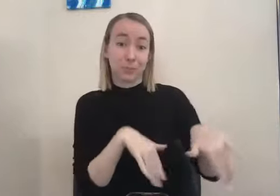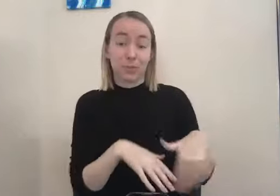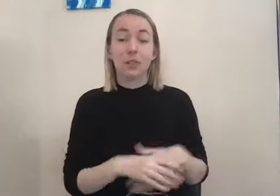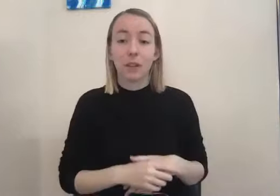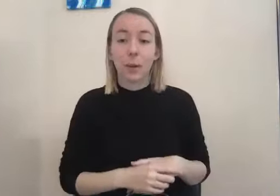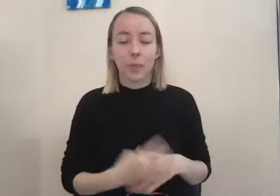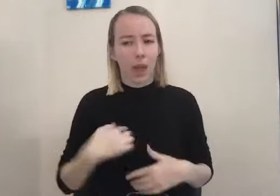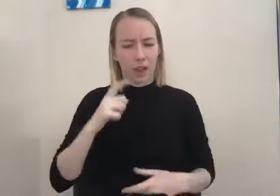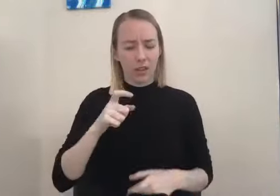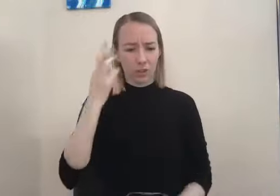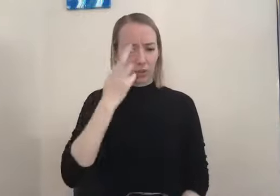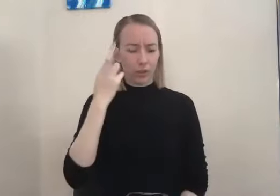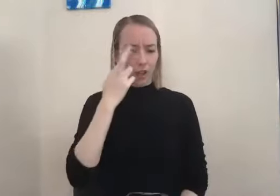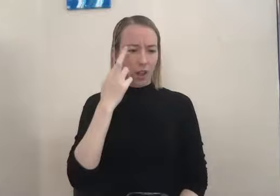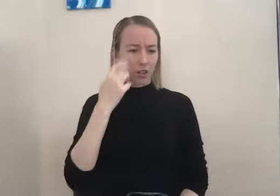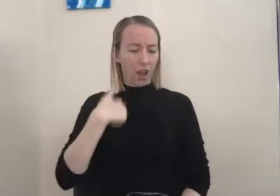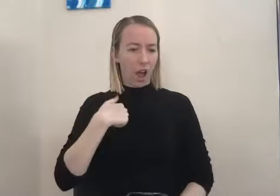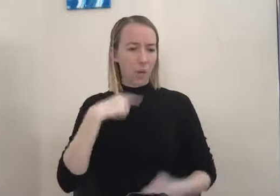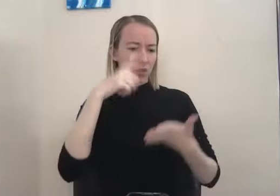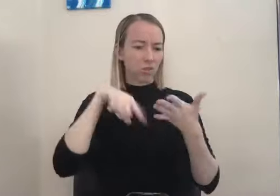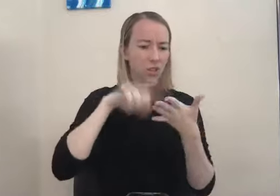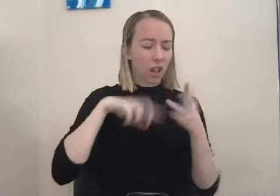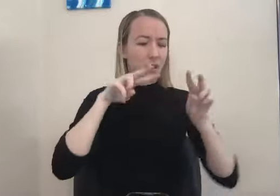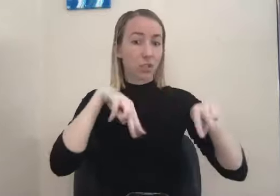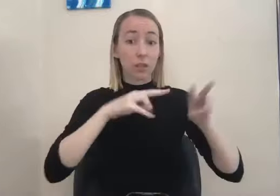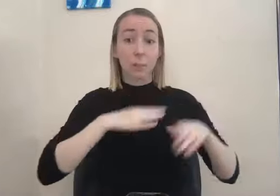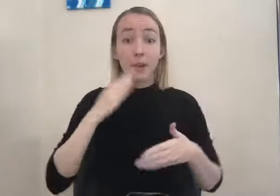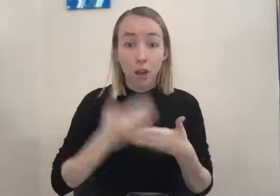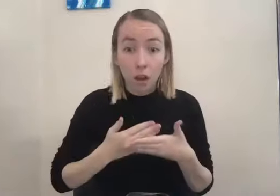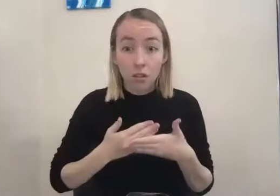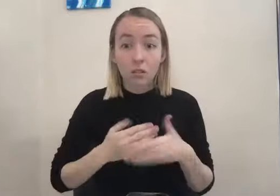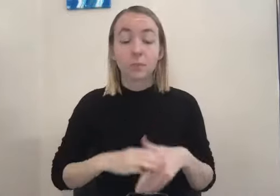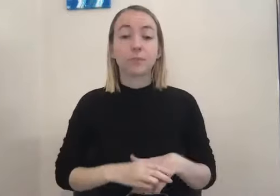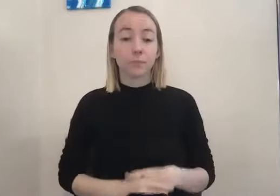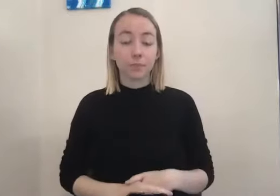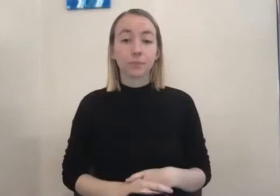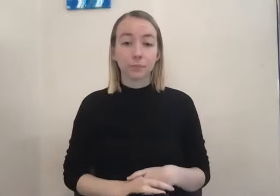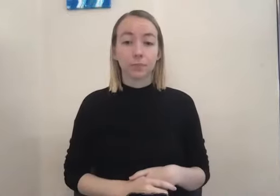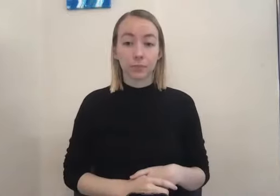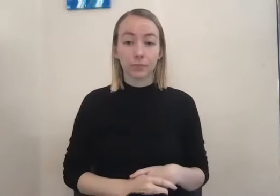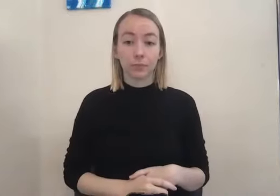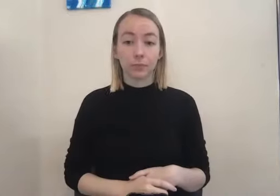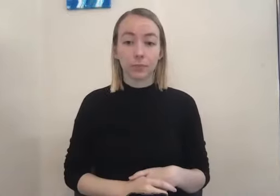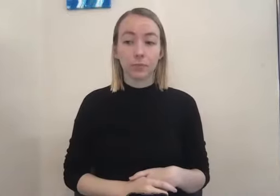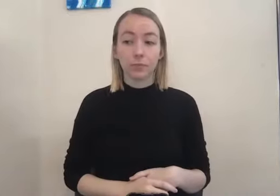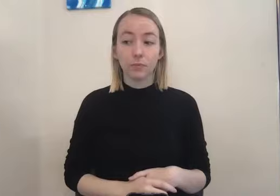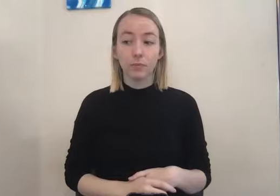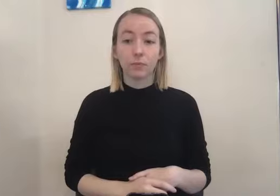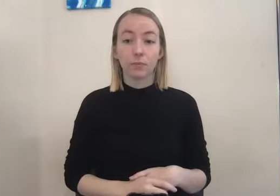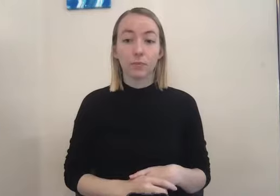sponsor? And she said, aye. And I asked her to take me through the steps. And I went through the steps, and the